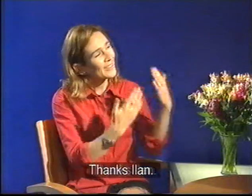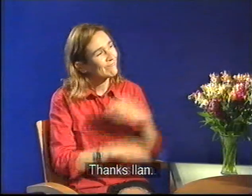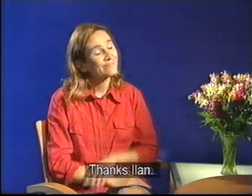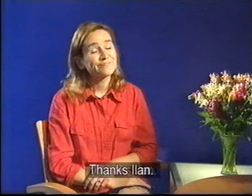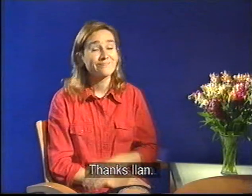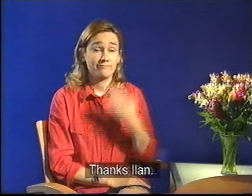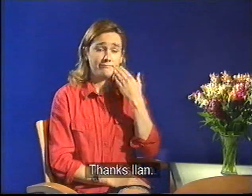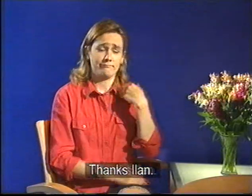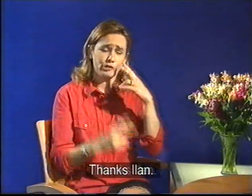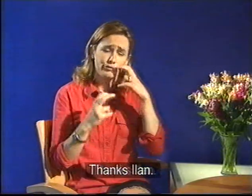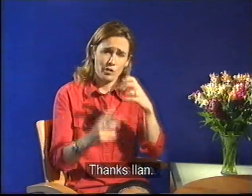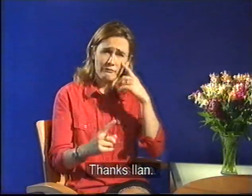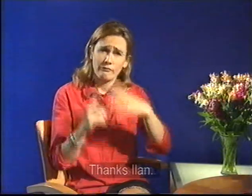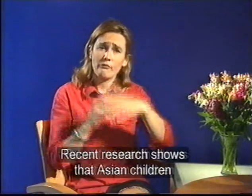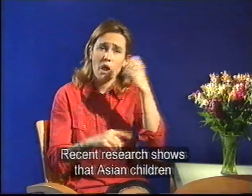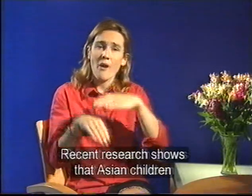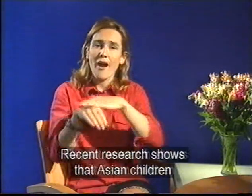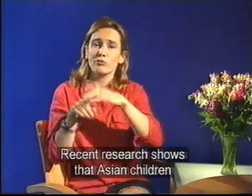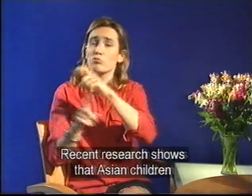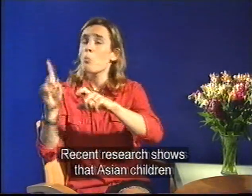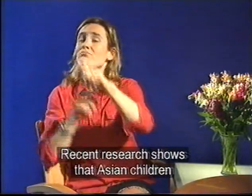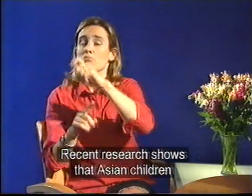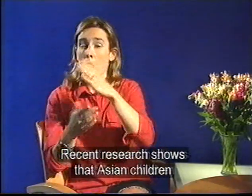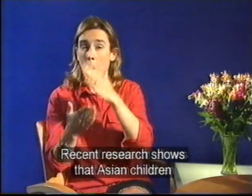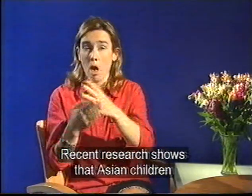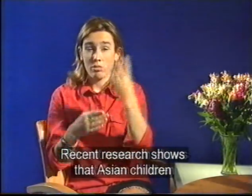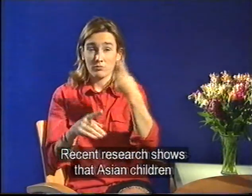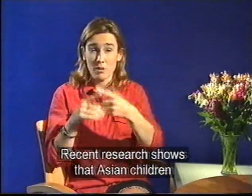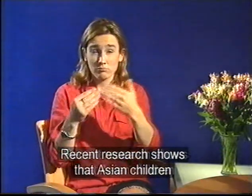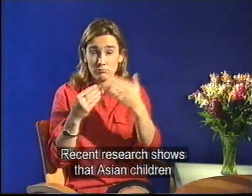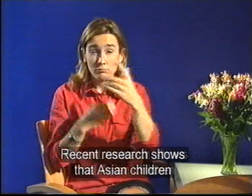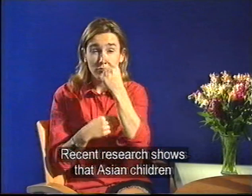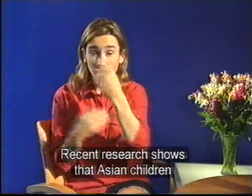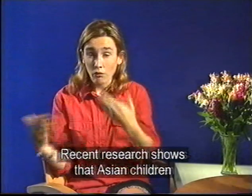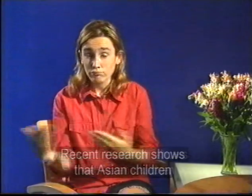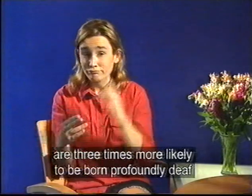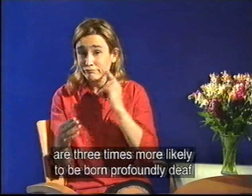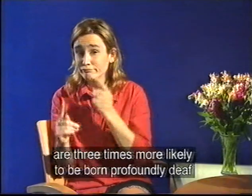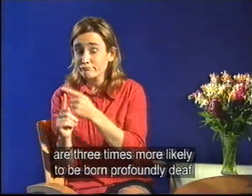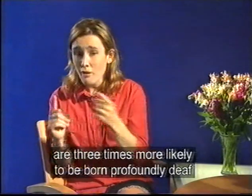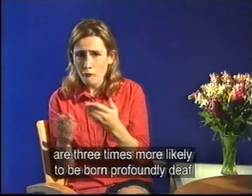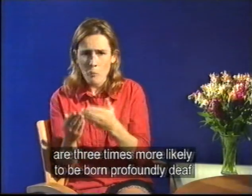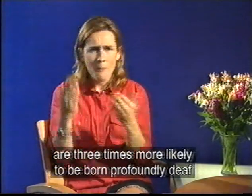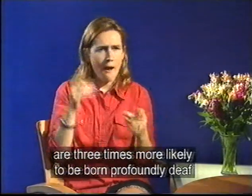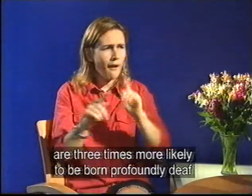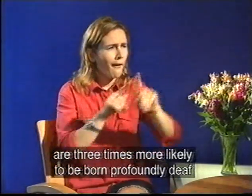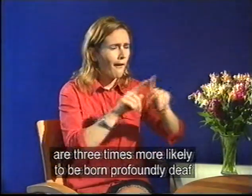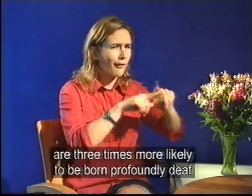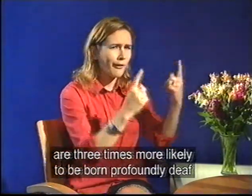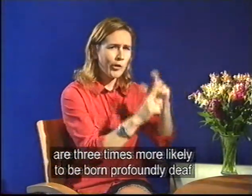Thanks, Ilan. Recent research has found that Asian children are 3 times more likely to be born profoundly deaf than